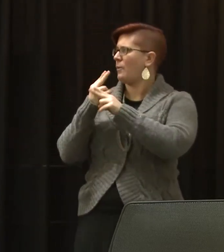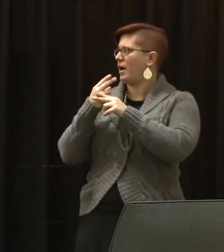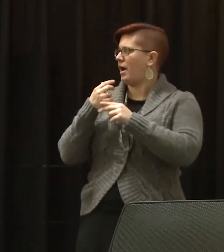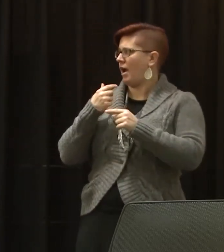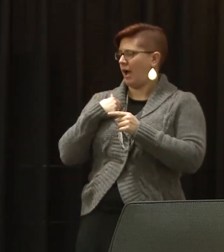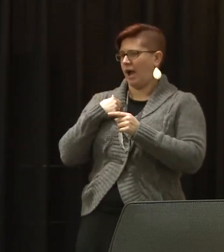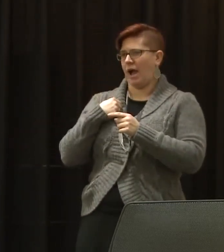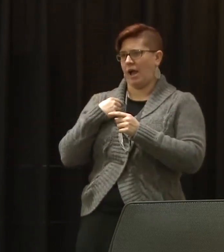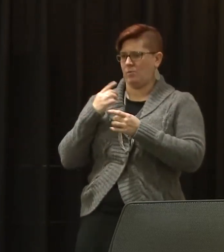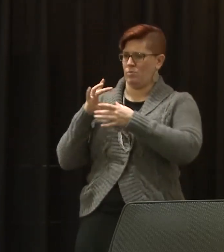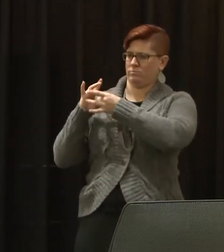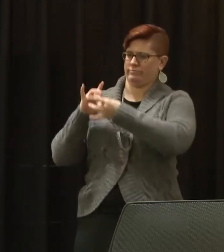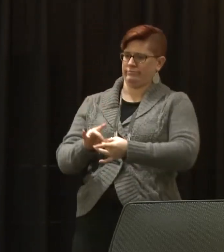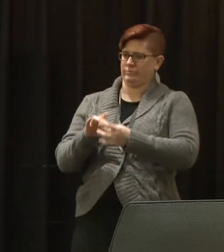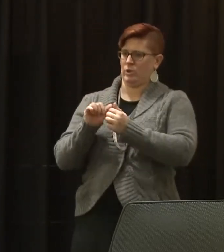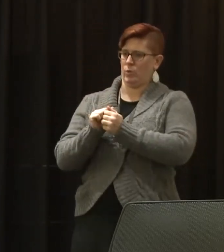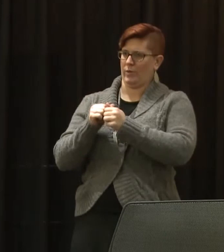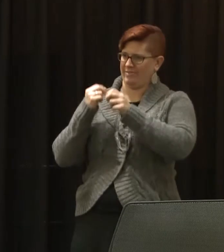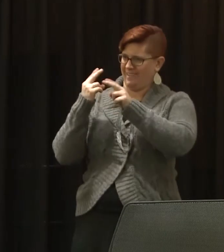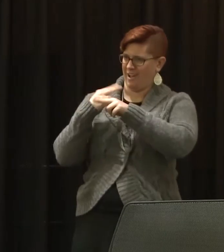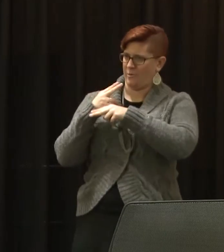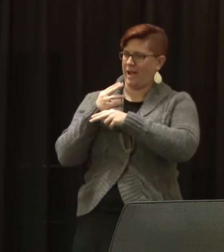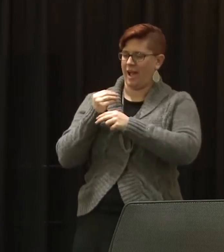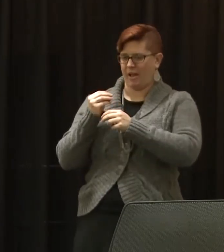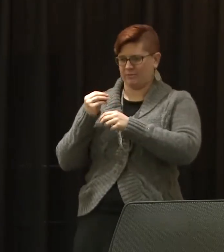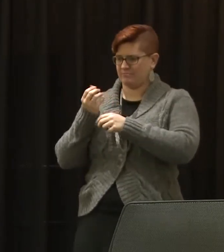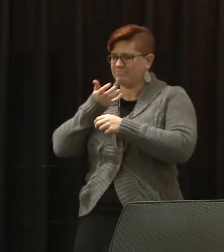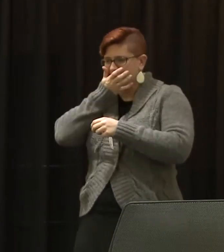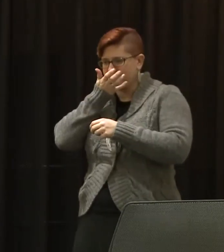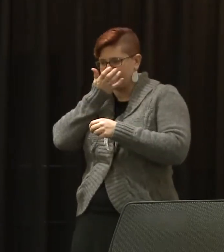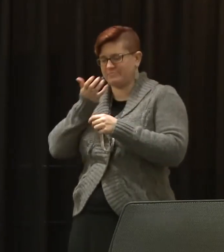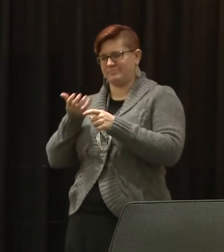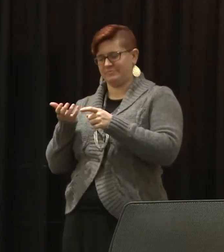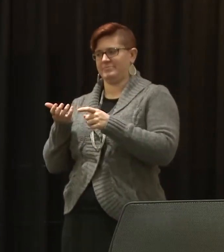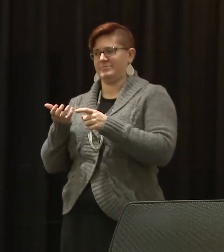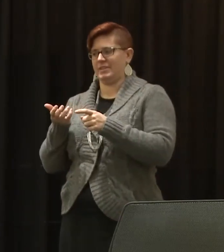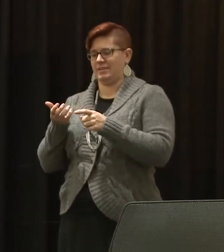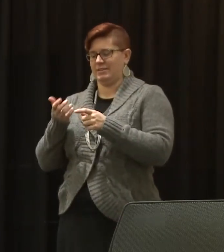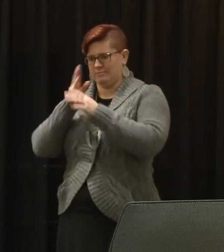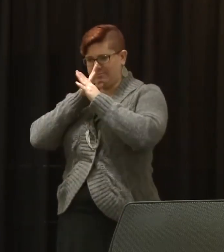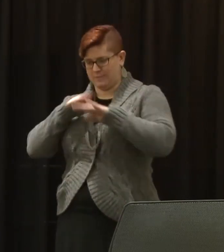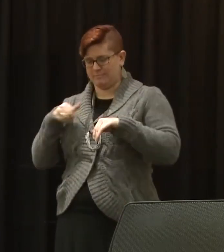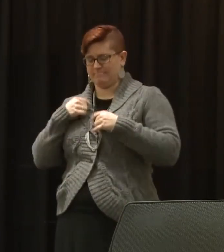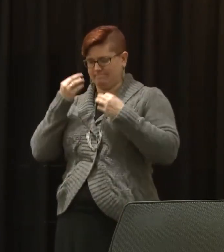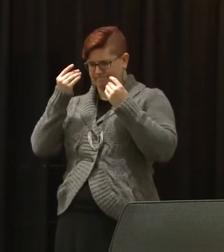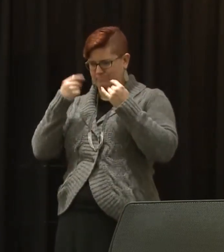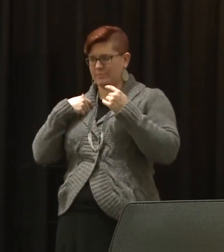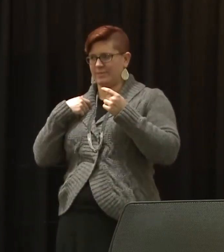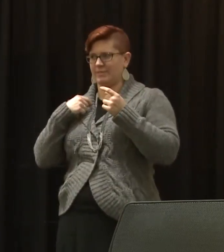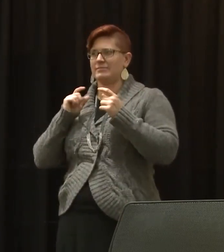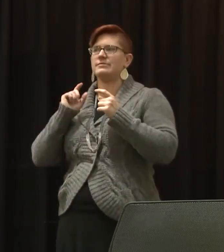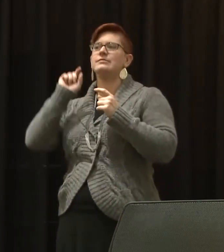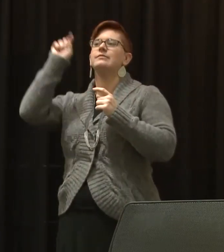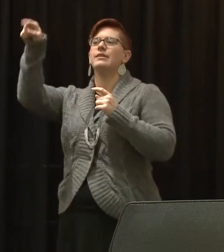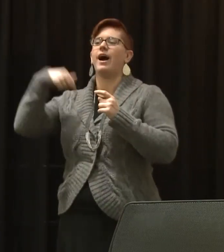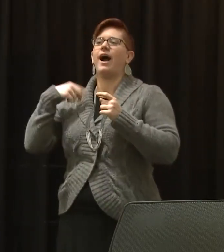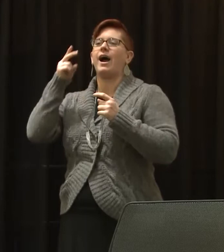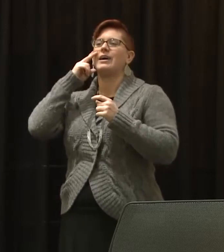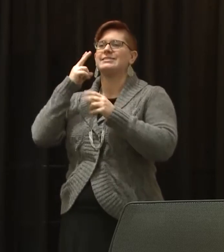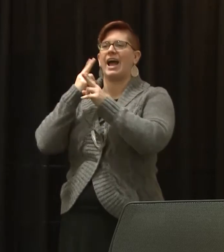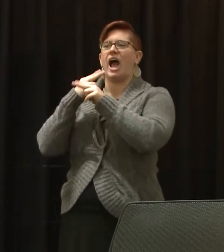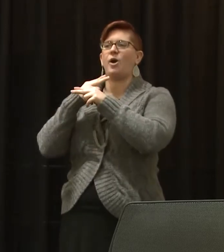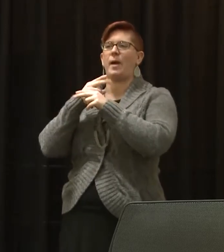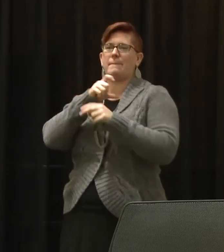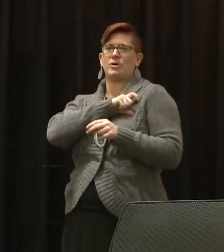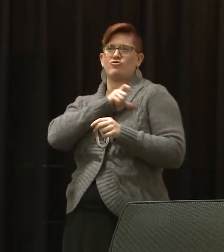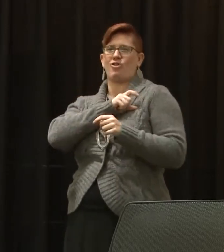asphalt and the scrub brush. A siren breaks my reverie. In my driver's side mirror, I spot a highway patrol car emerge from the gully between